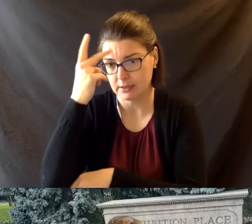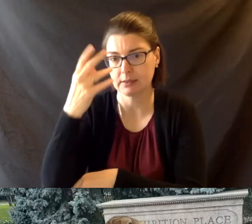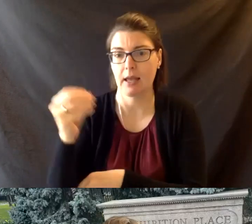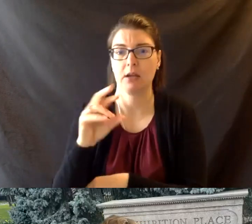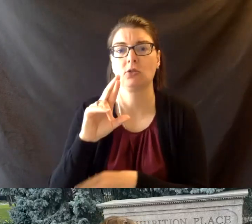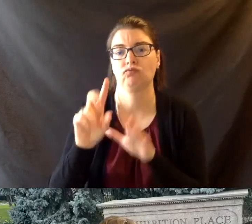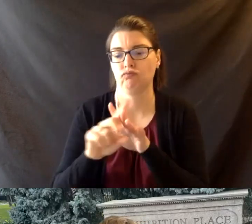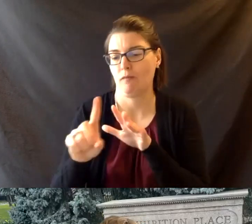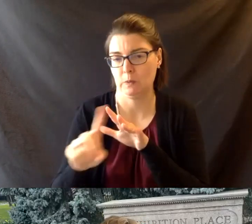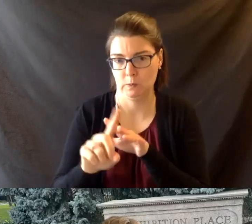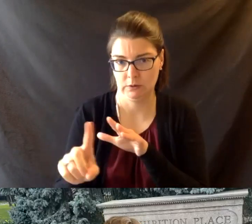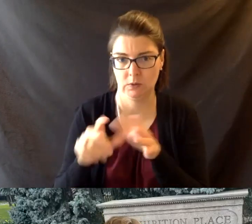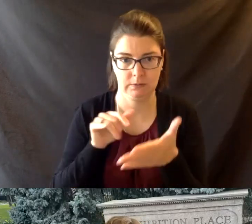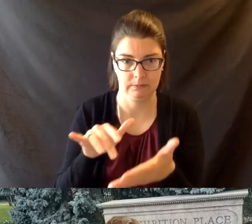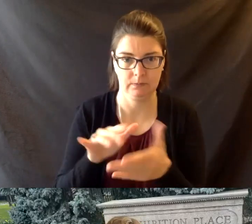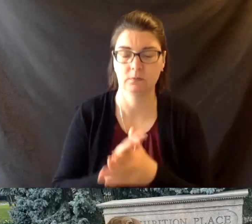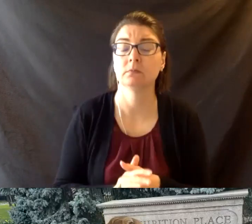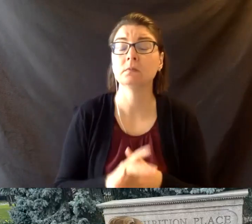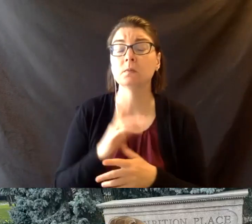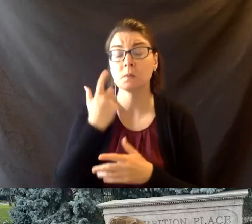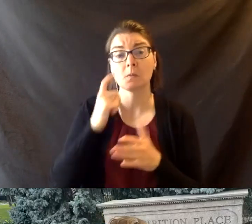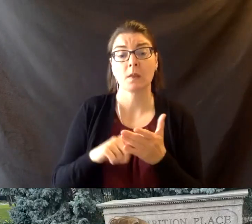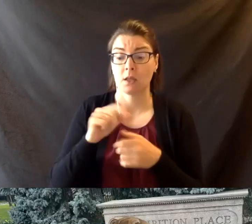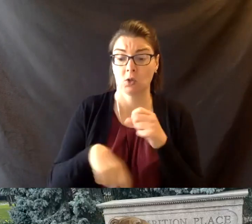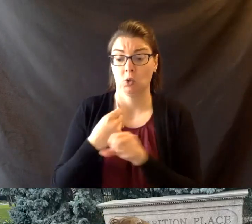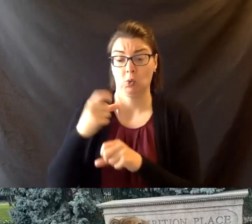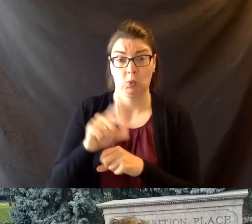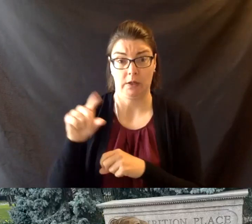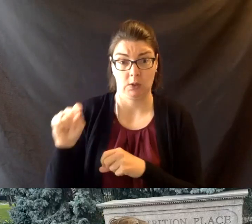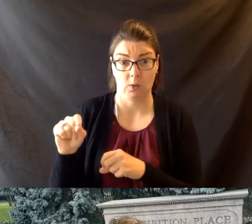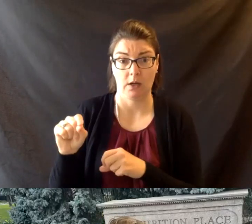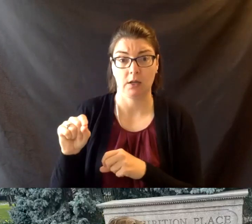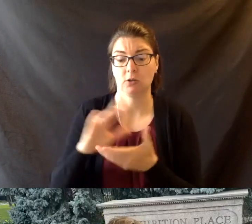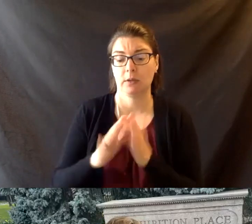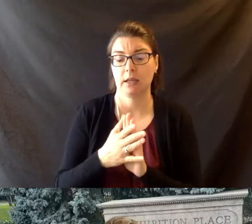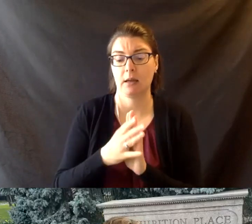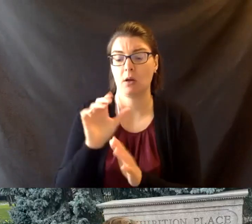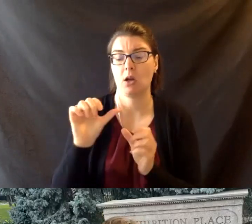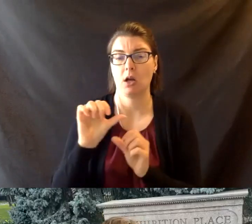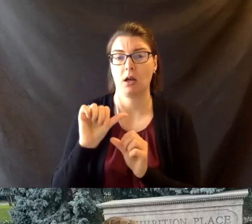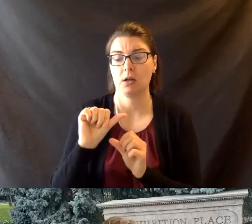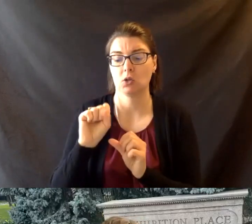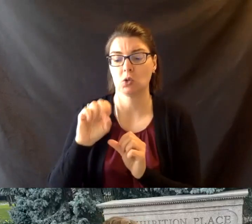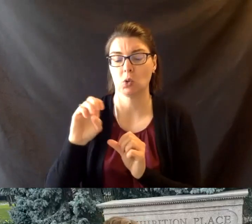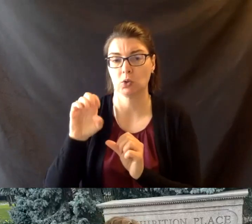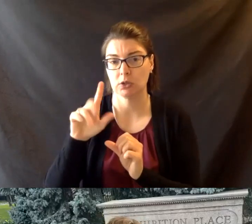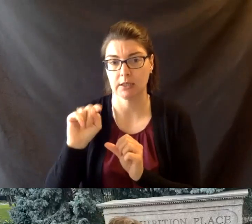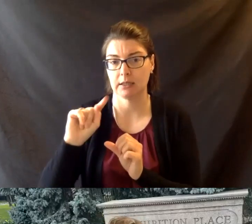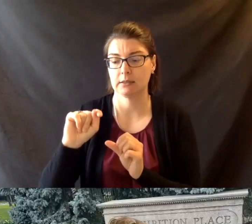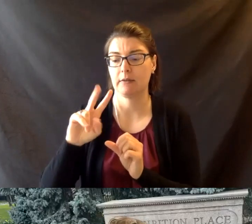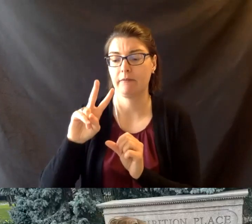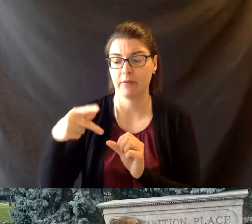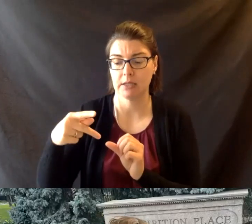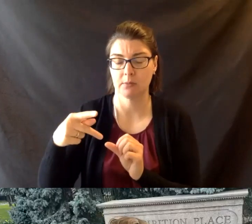As noted previously, in December 2020, she was appointed Associate Vice President Research in the Office of the Vice President Research